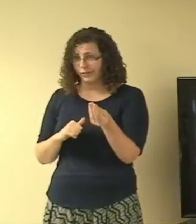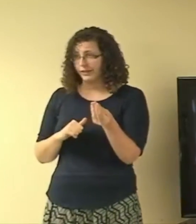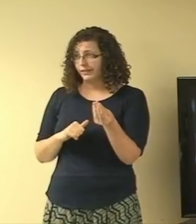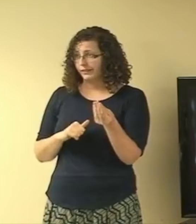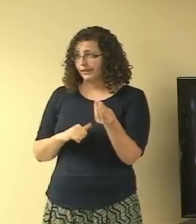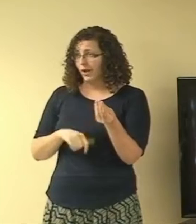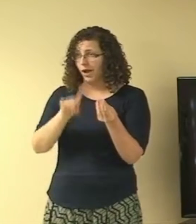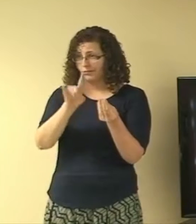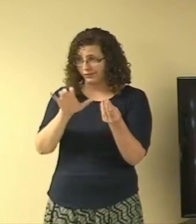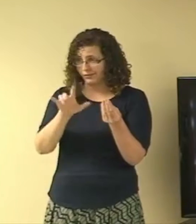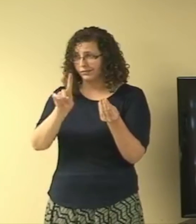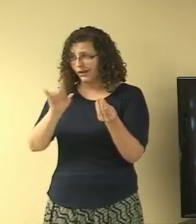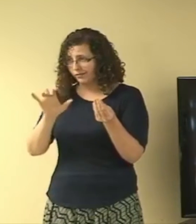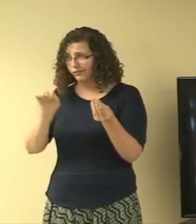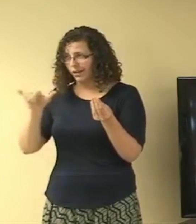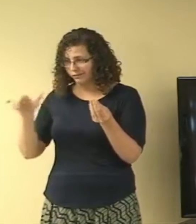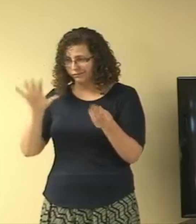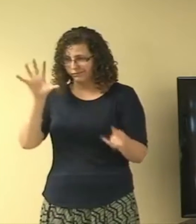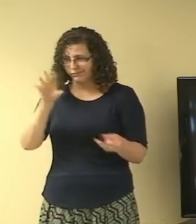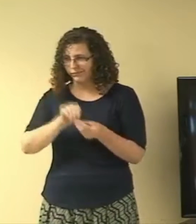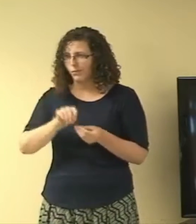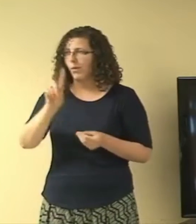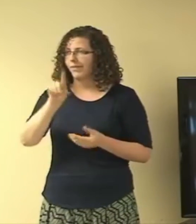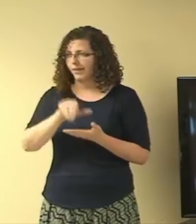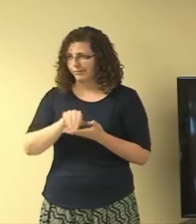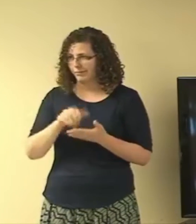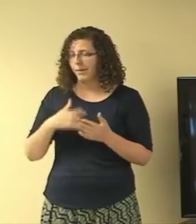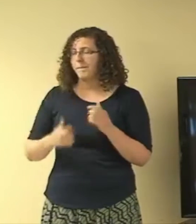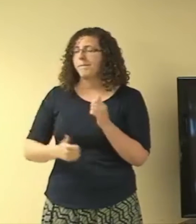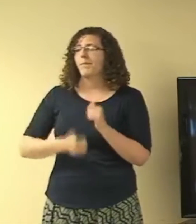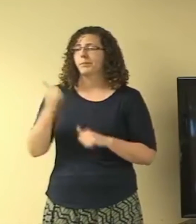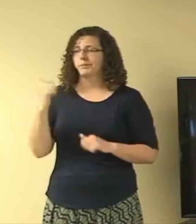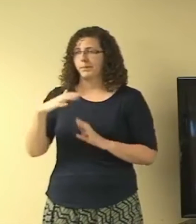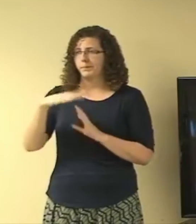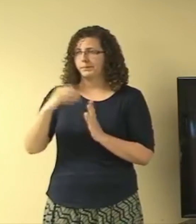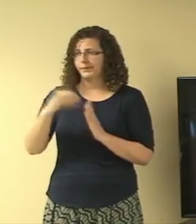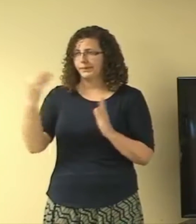10 $100 bills. This is my most expensive visual aid.